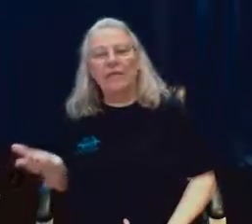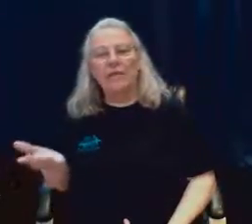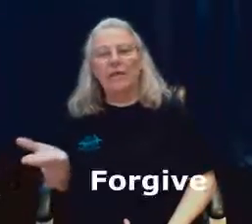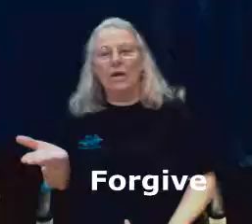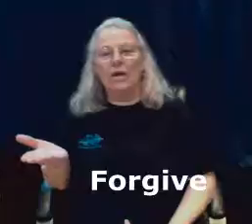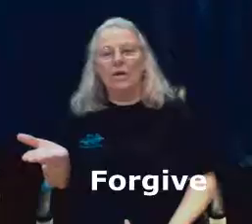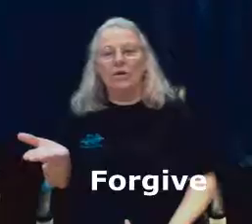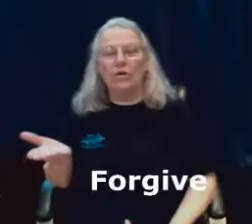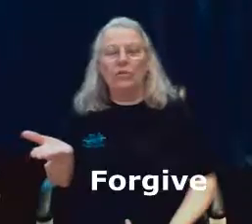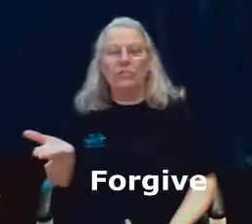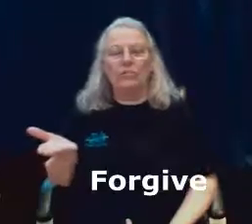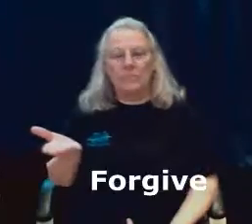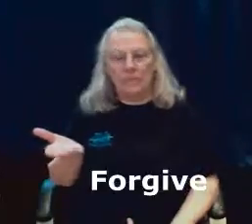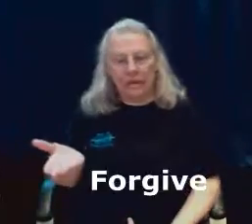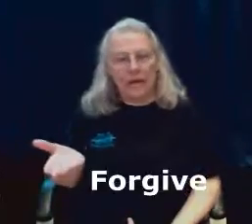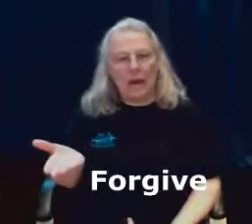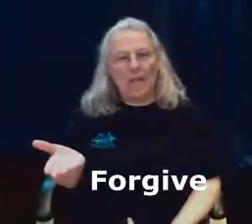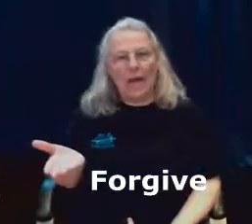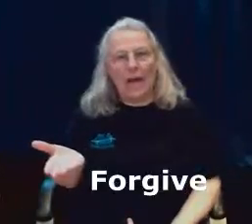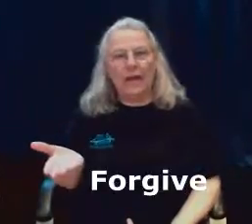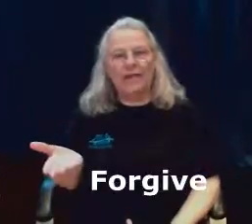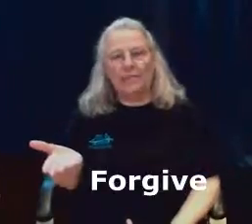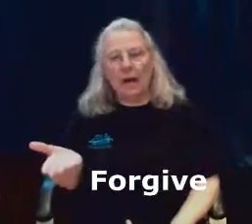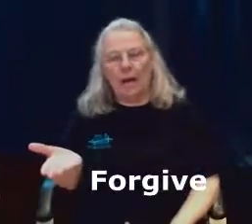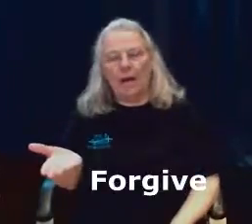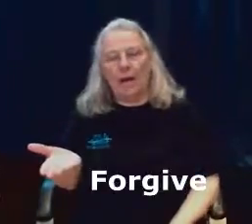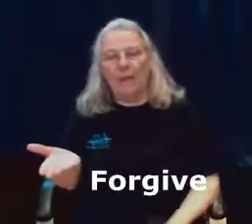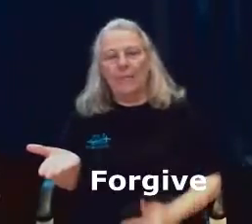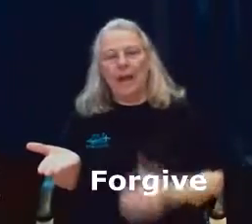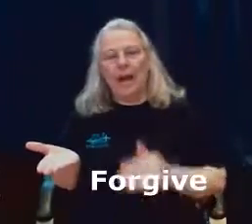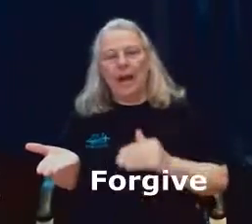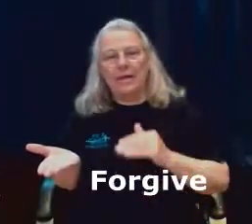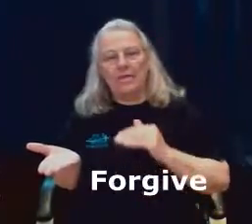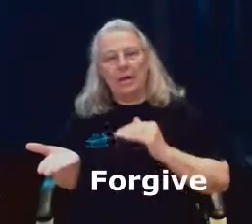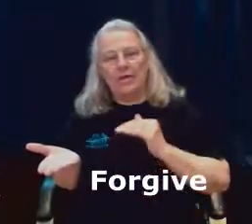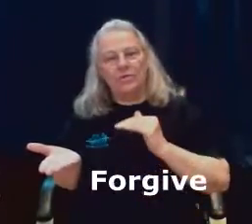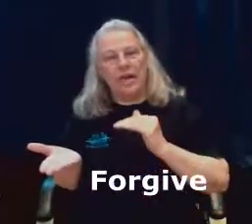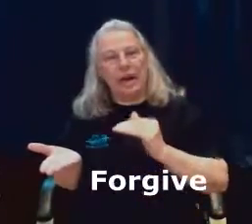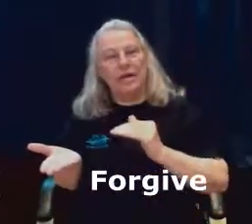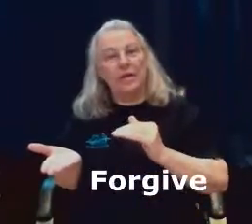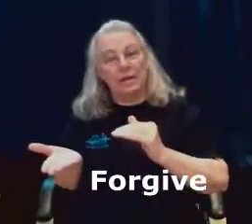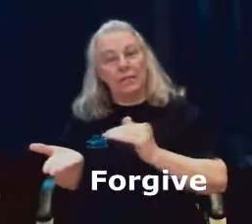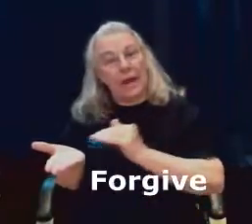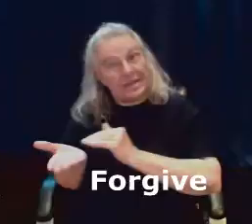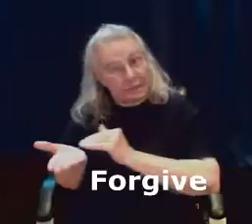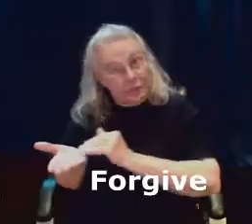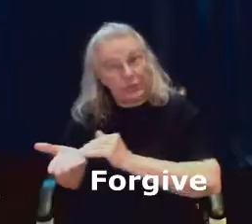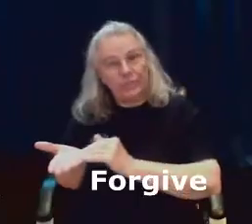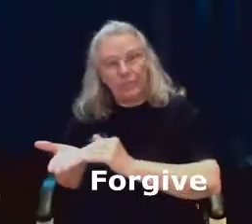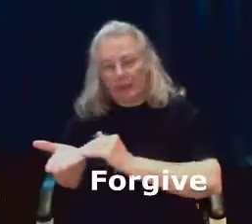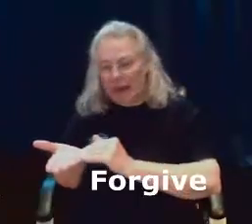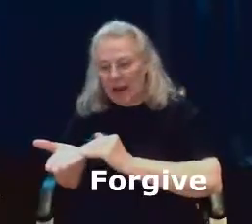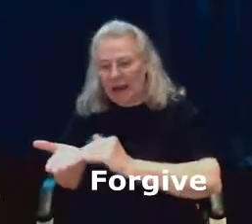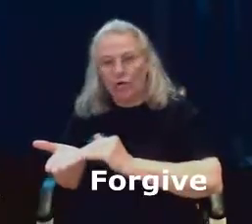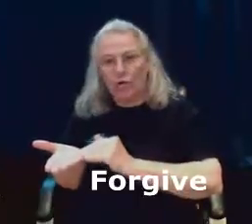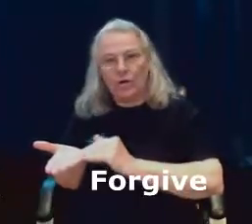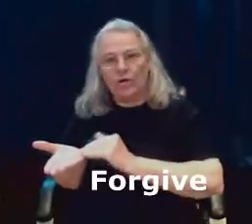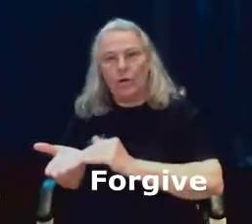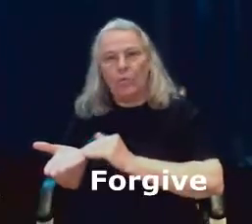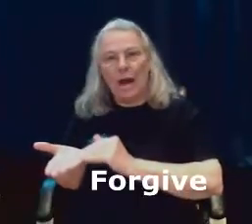Forgiving, your non-dominant hand, palm up, and it's like you're taking an eraser and you're going to go back